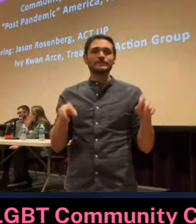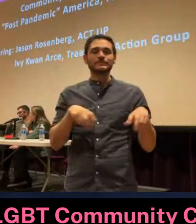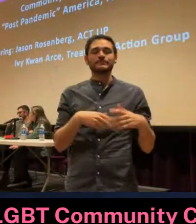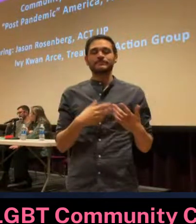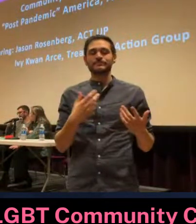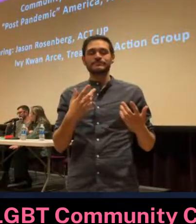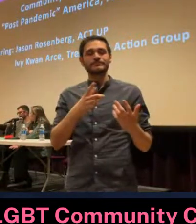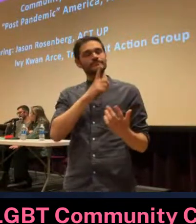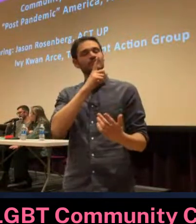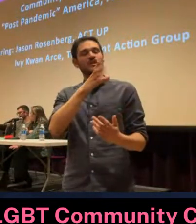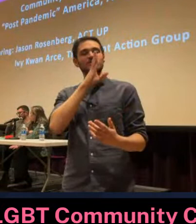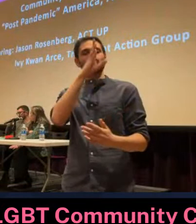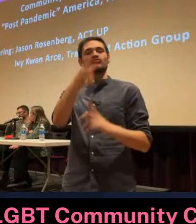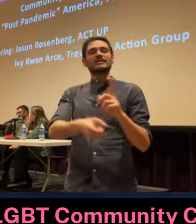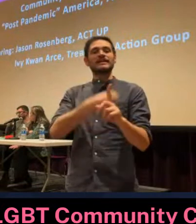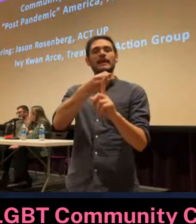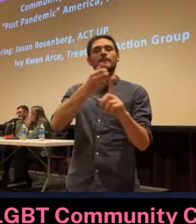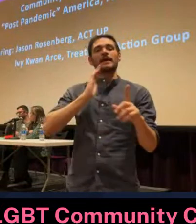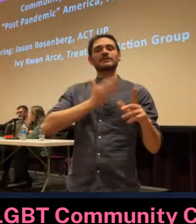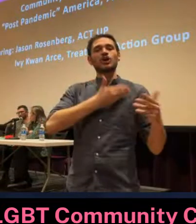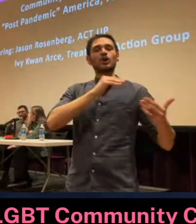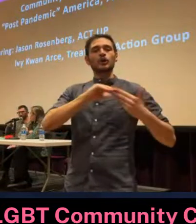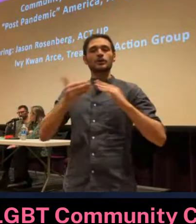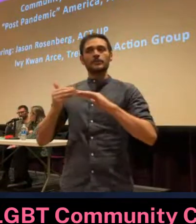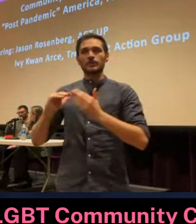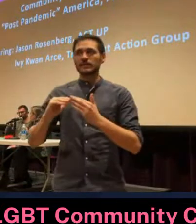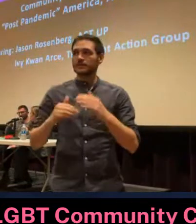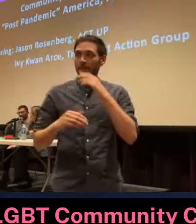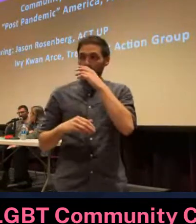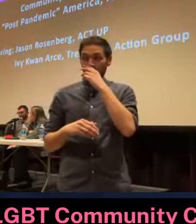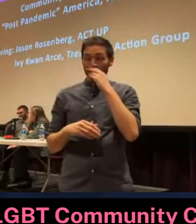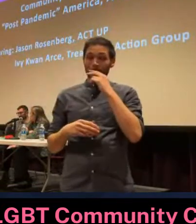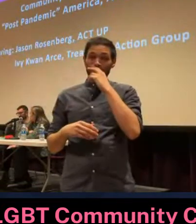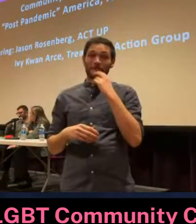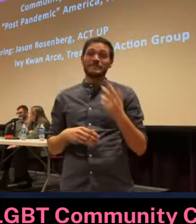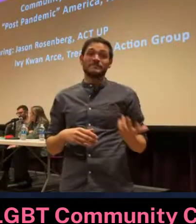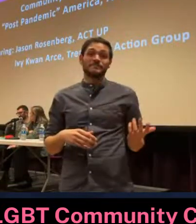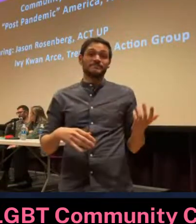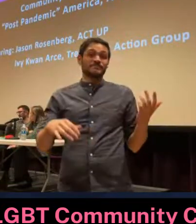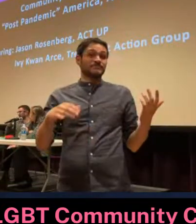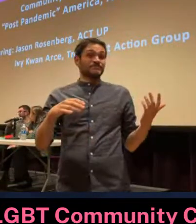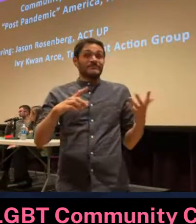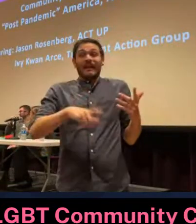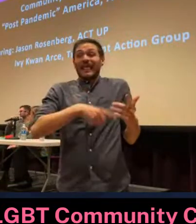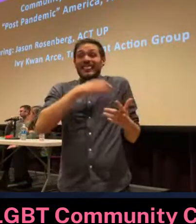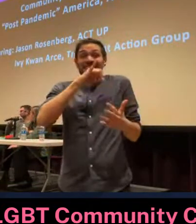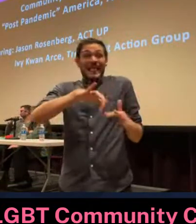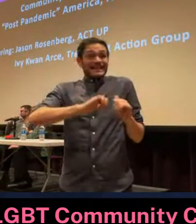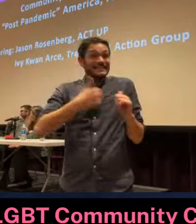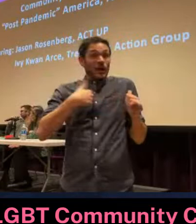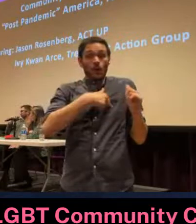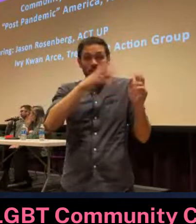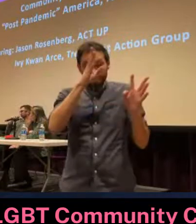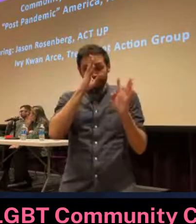community? And that's kind of what we thought about for the first health fair. And